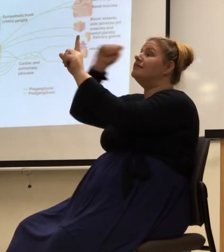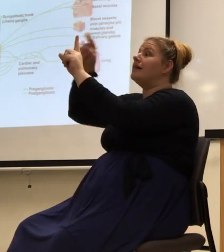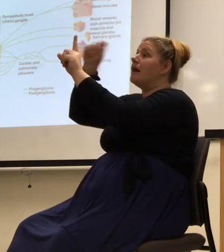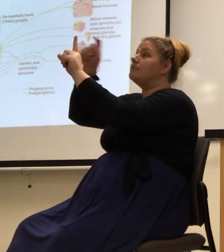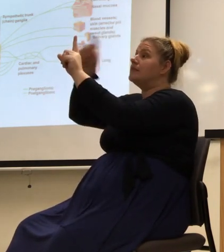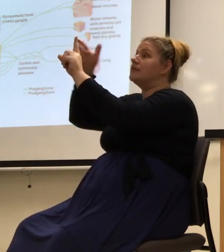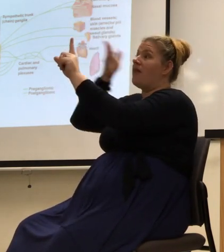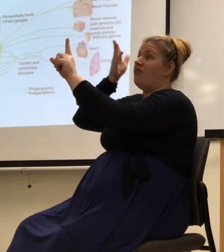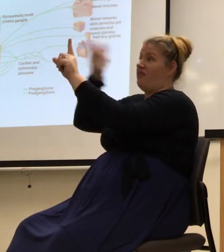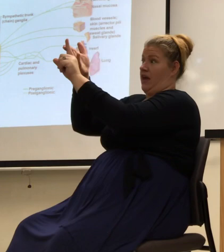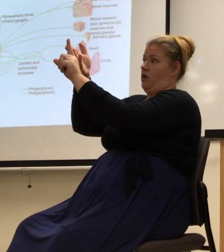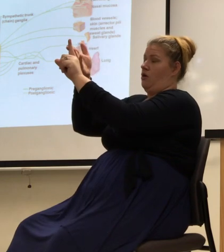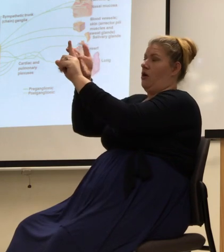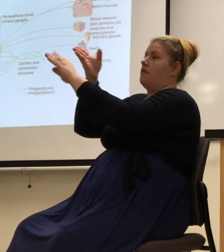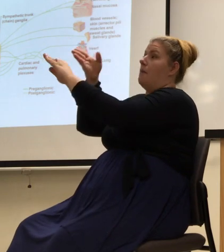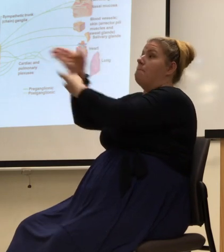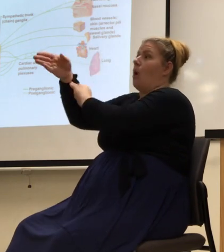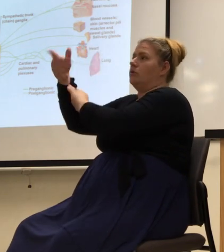and the postganglionic goes to the target.